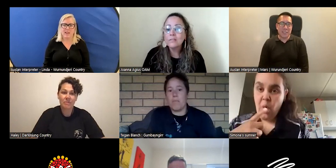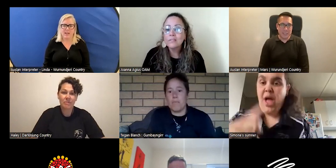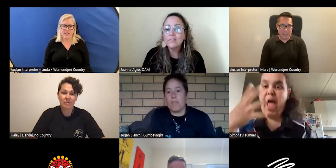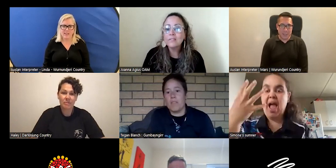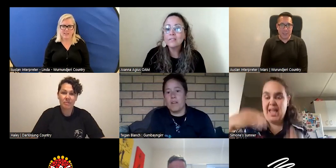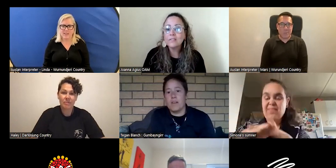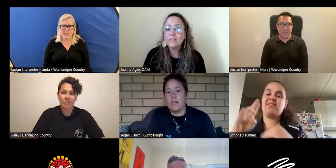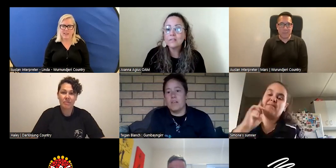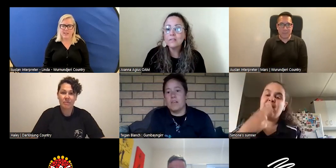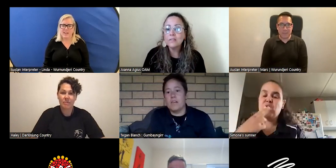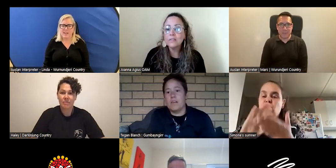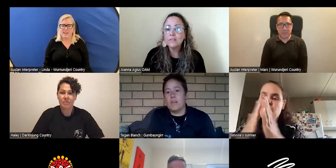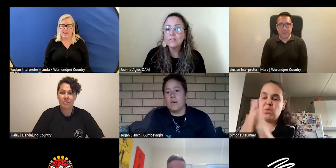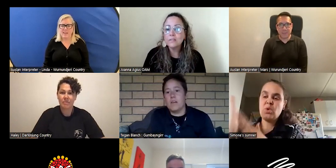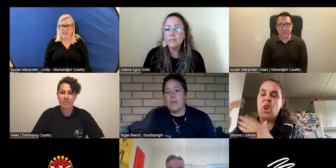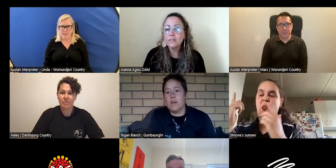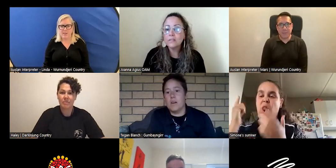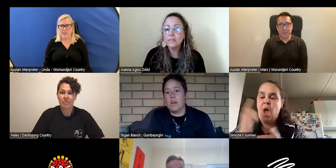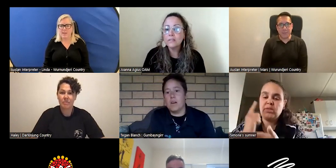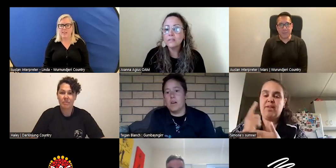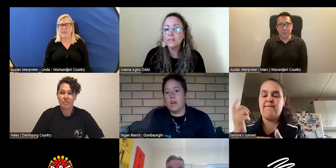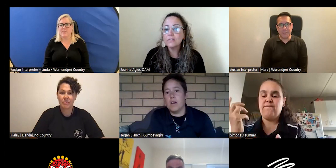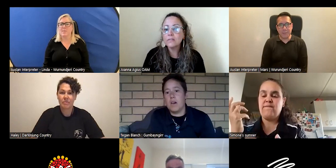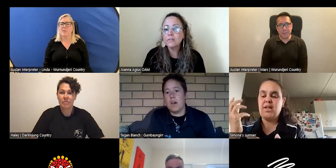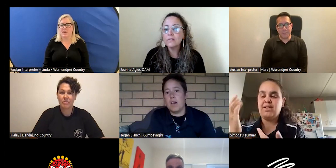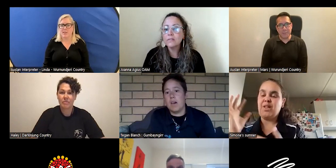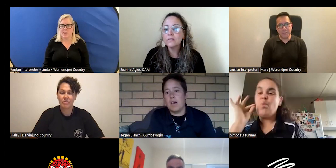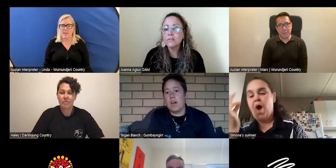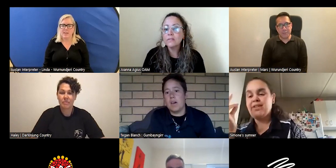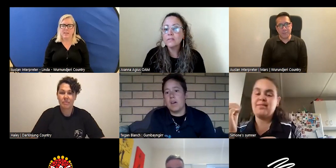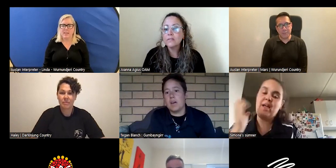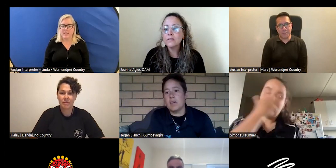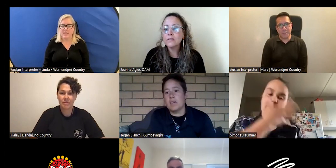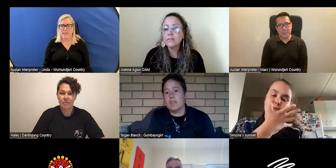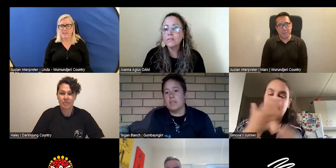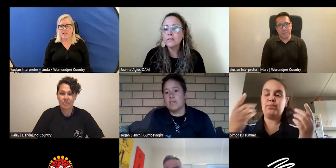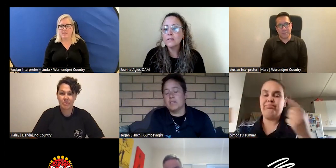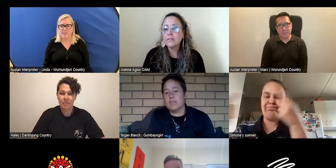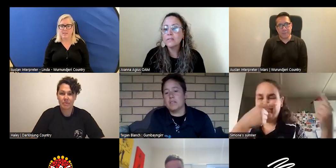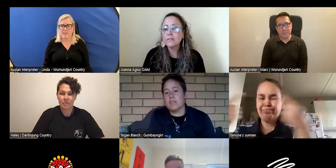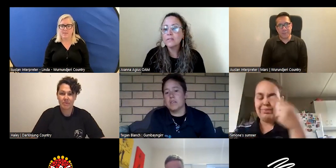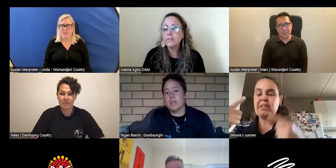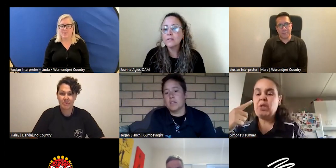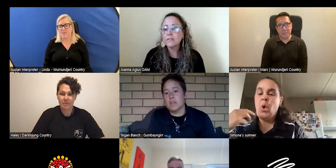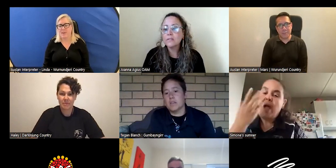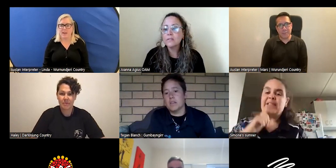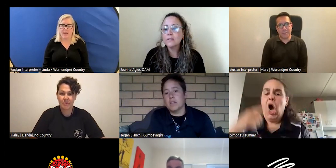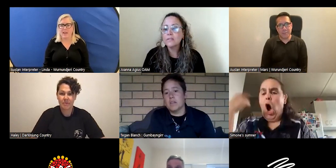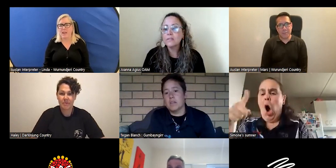to ask, in the deaf community, there's lots